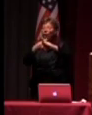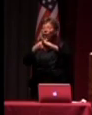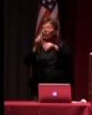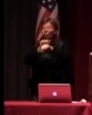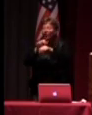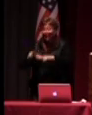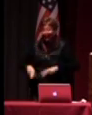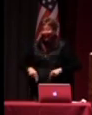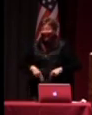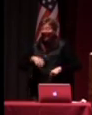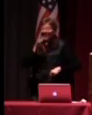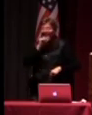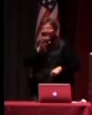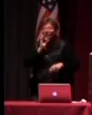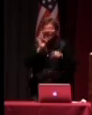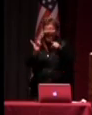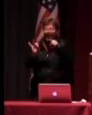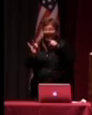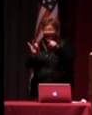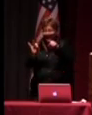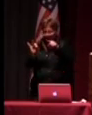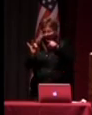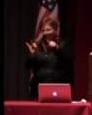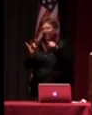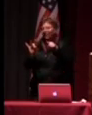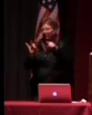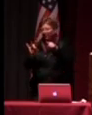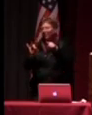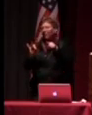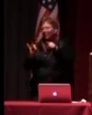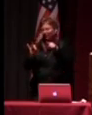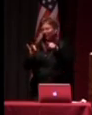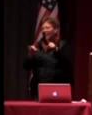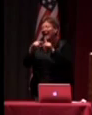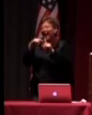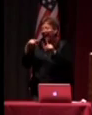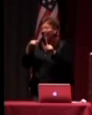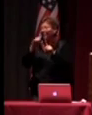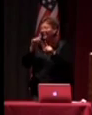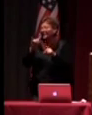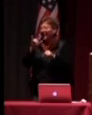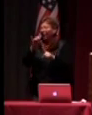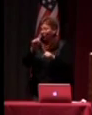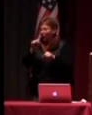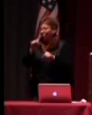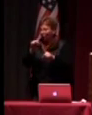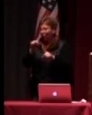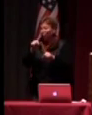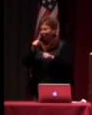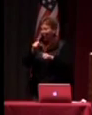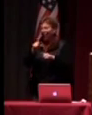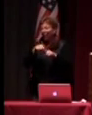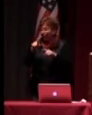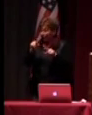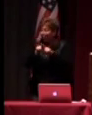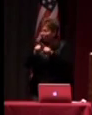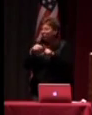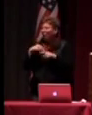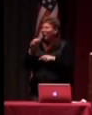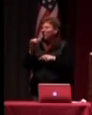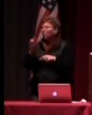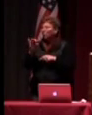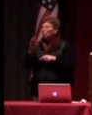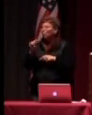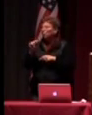to impress, which is to say forcibly conscript, roughly half its sailors, but it could do so from its own merchant marine, which had lots of